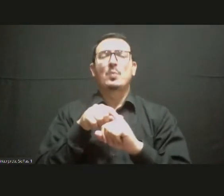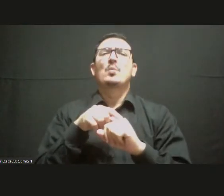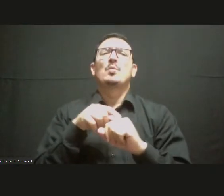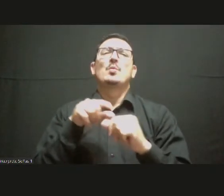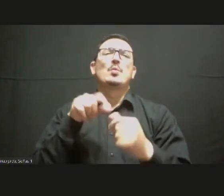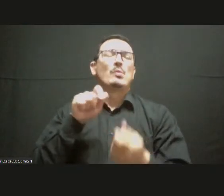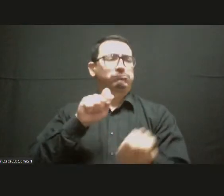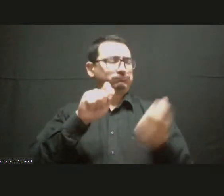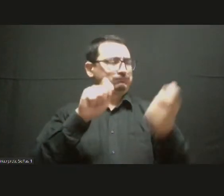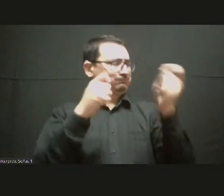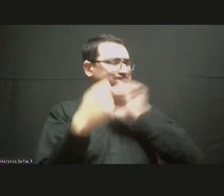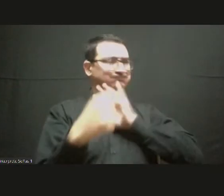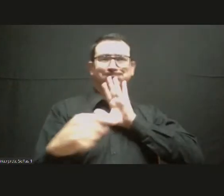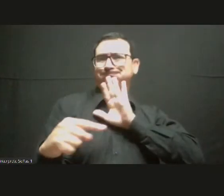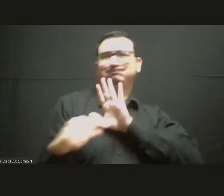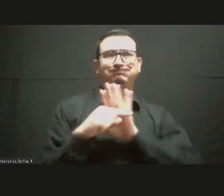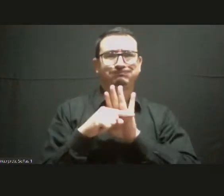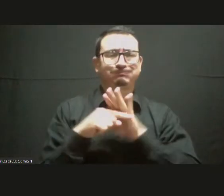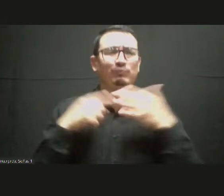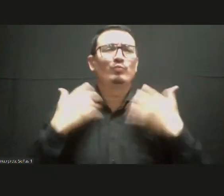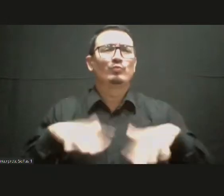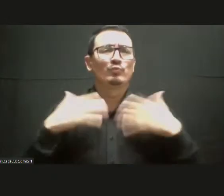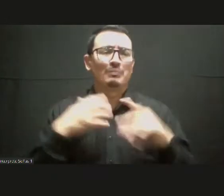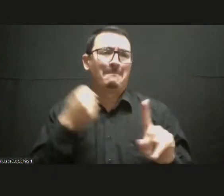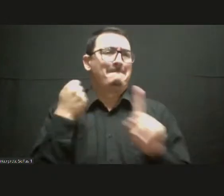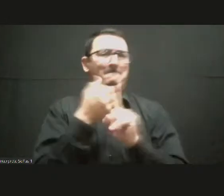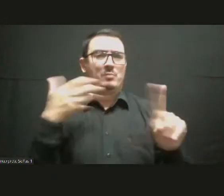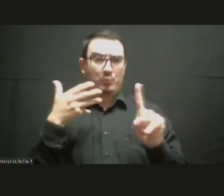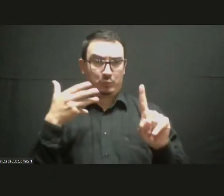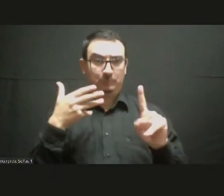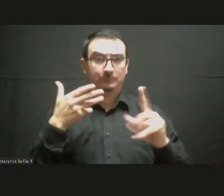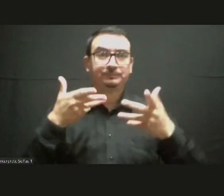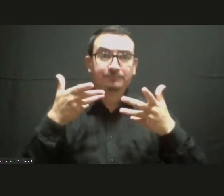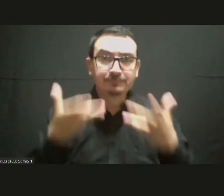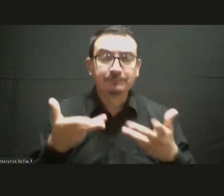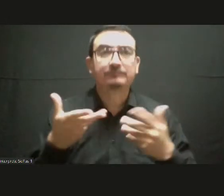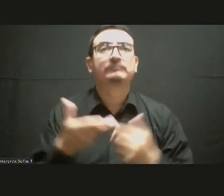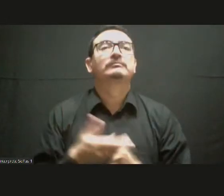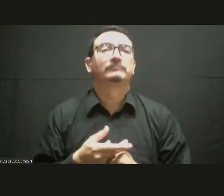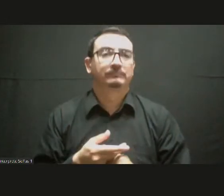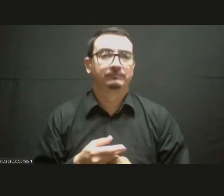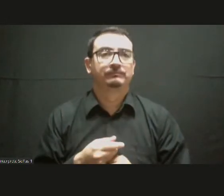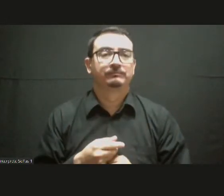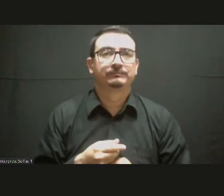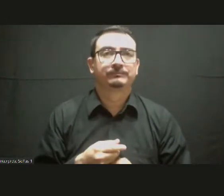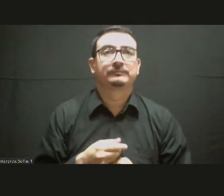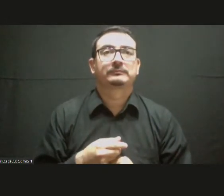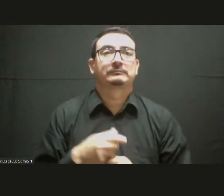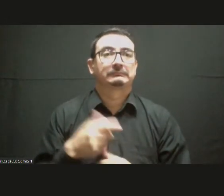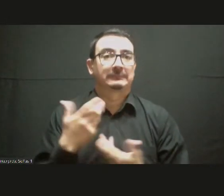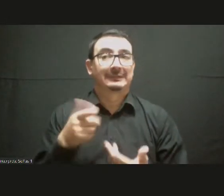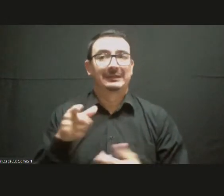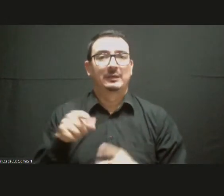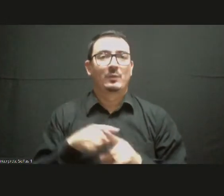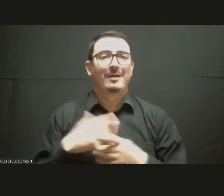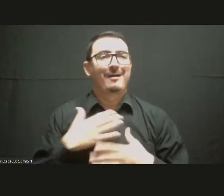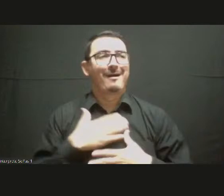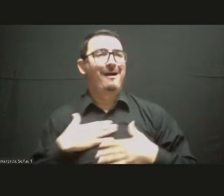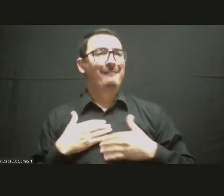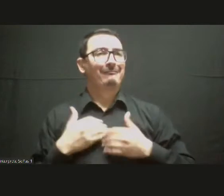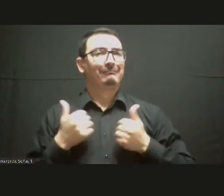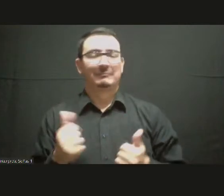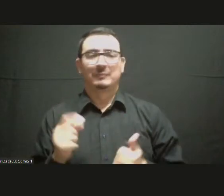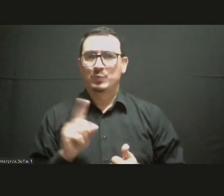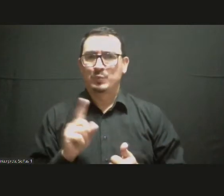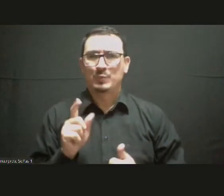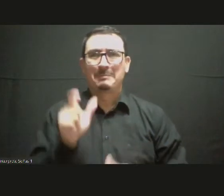shock that we have experienced in the Caribbean. The early response to the pandemic came in the form of border closures, travel